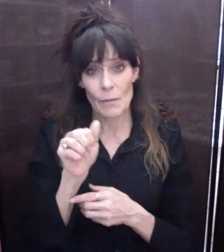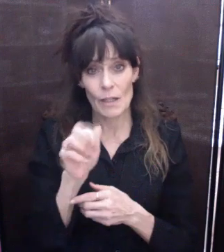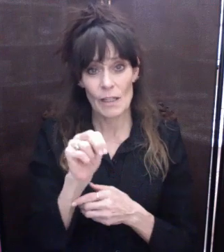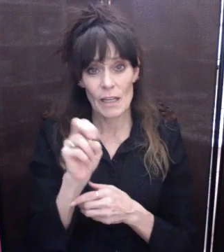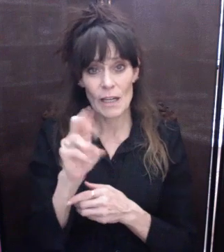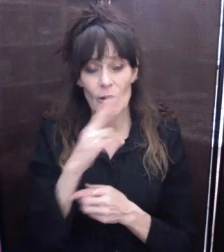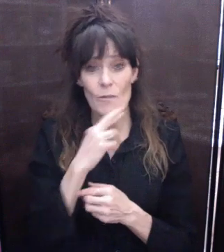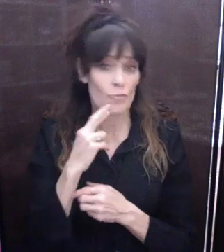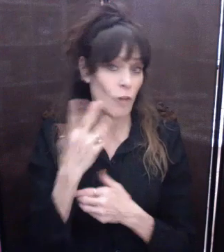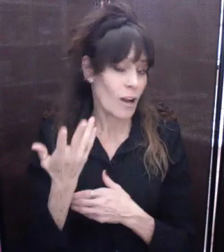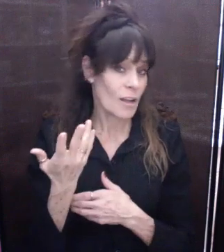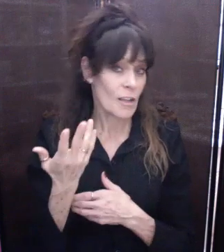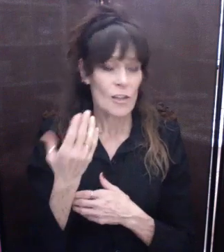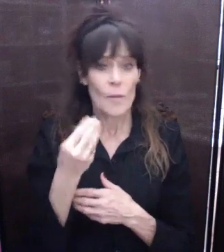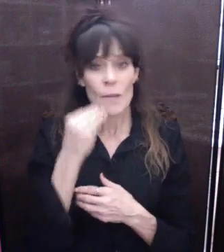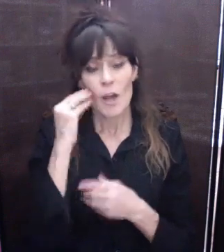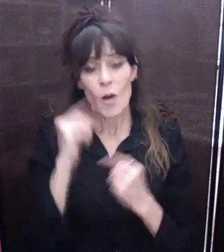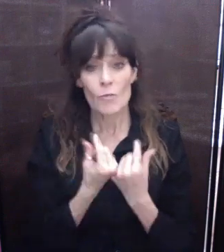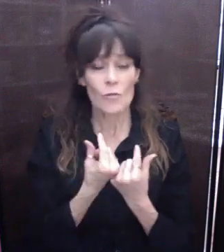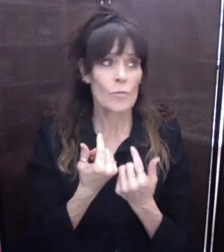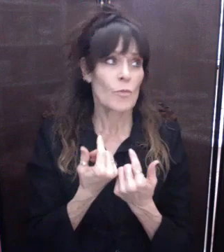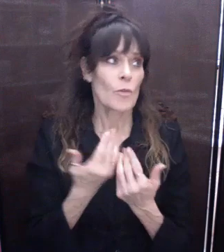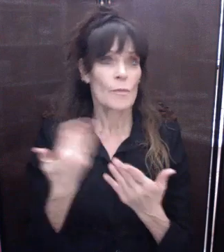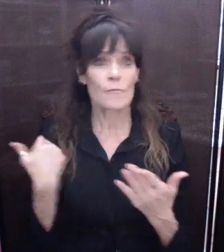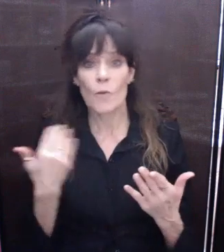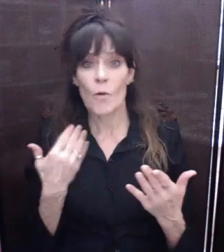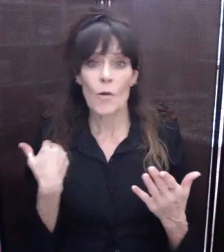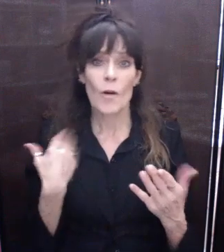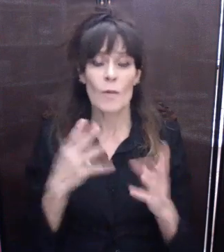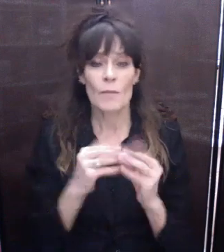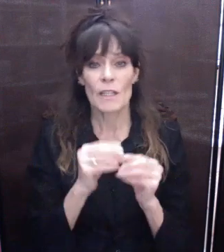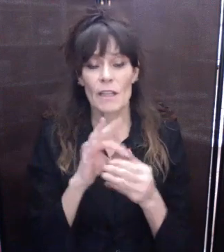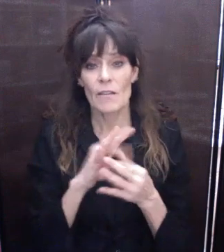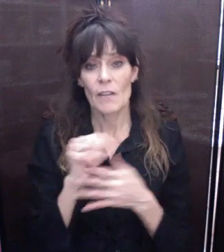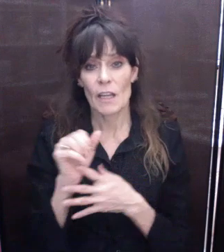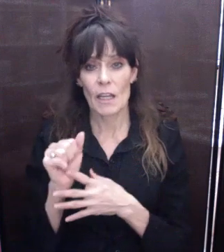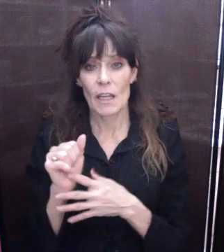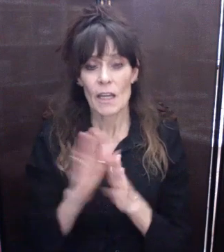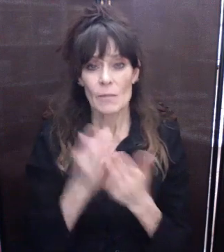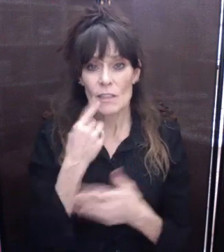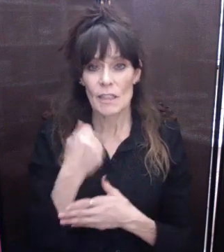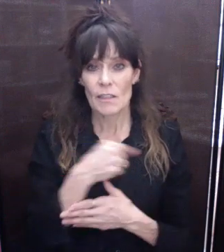my home group meeting, or prior to a meeting of Alcoholics Anonymous. The book tells us, provide a sketch of my